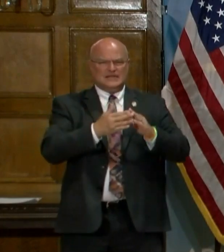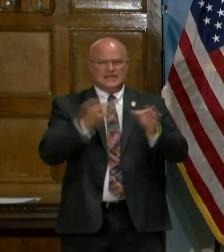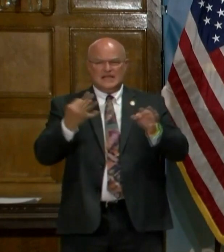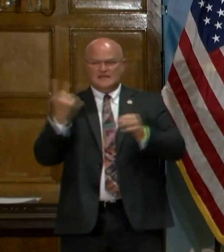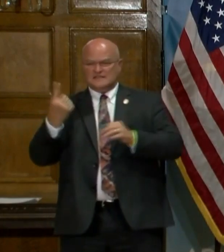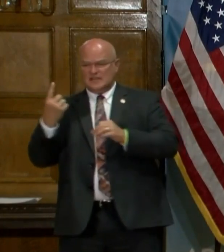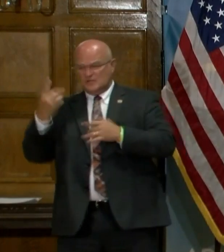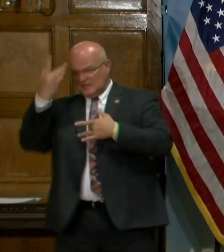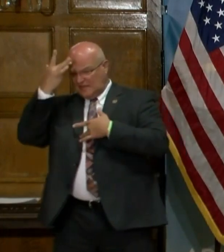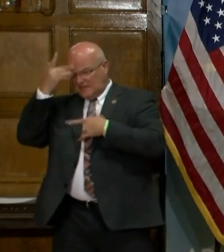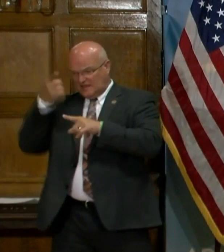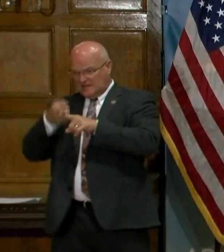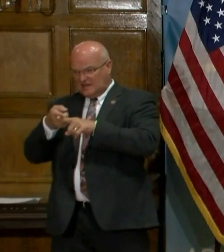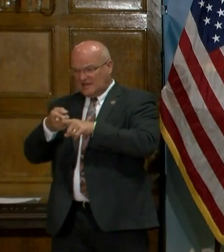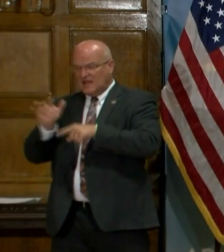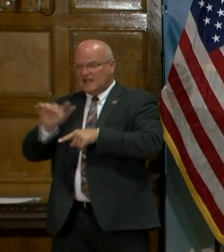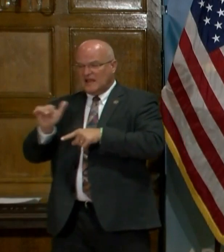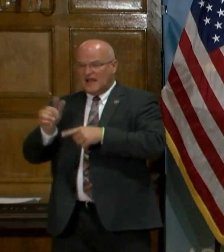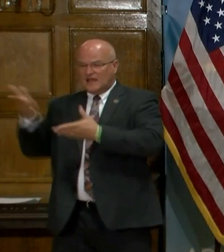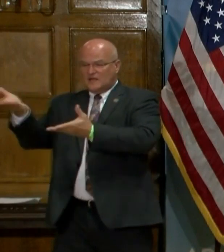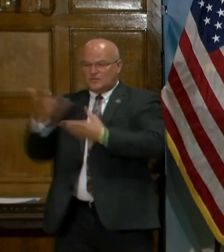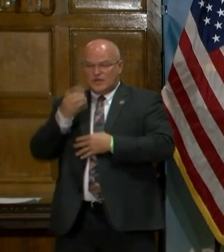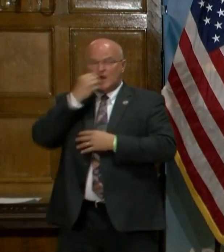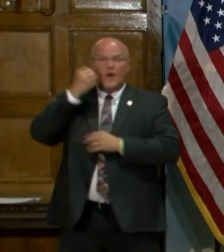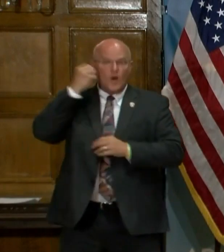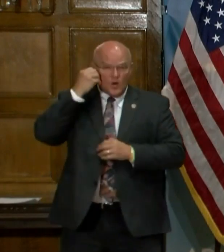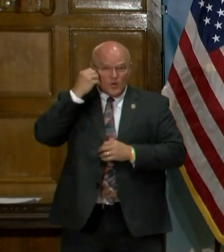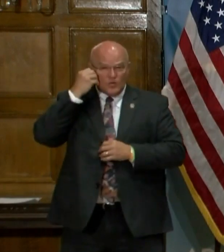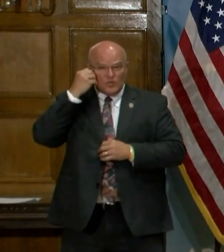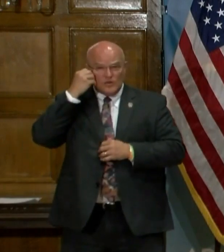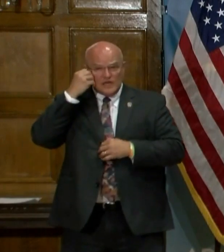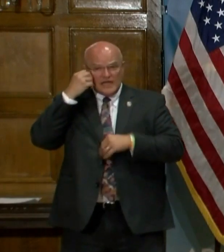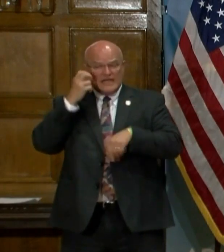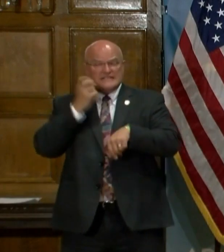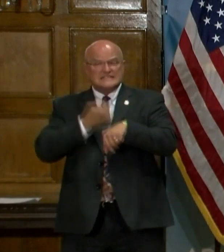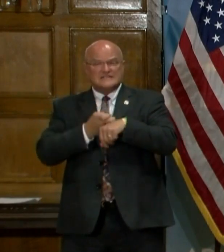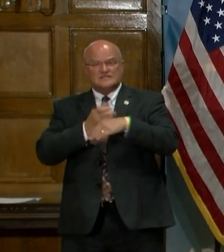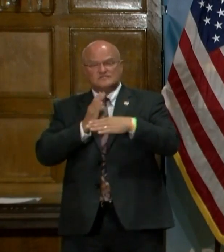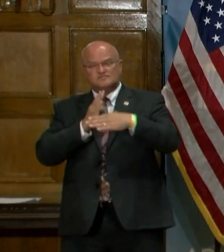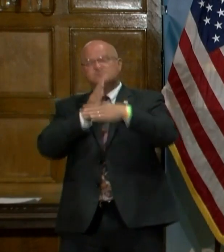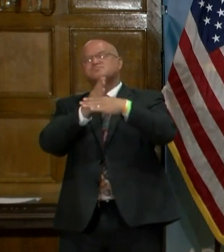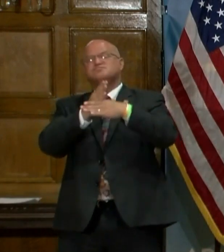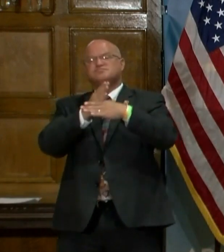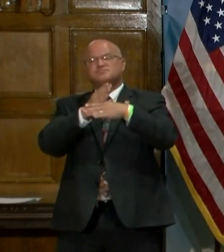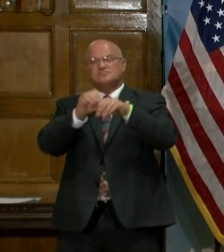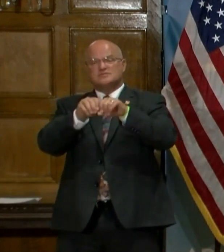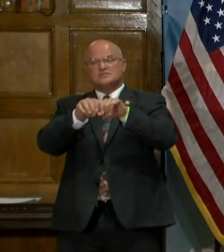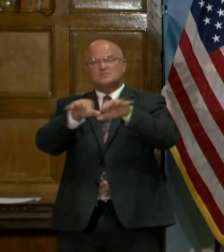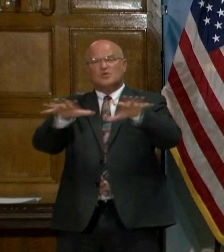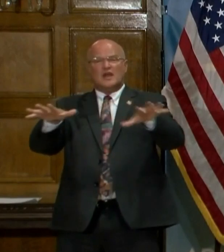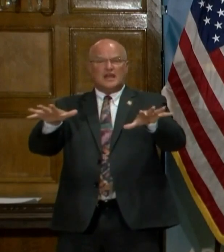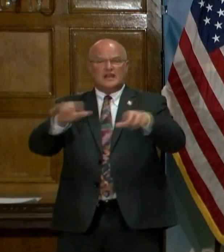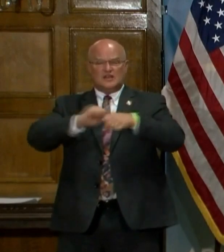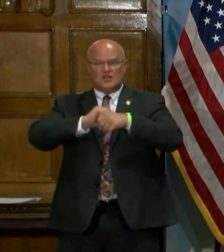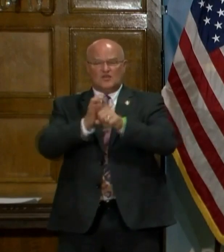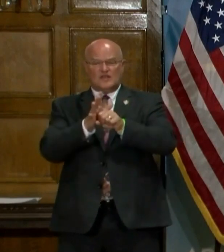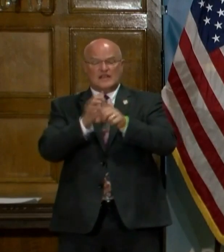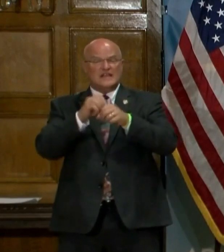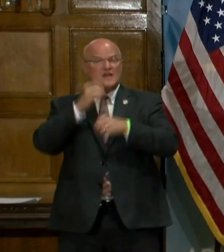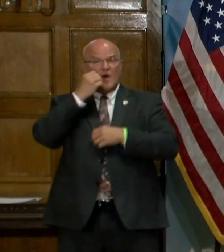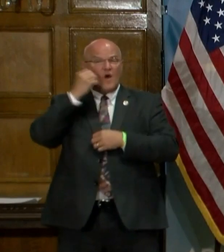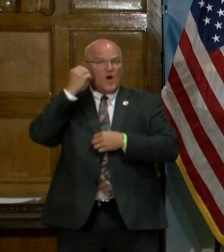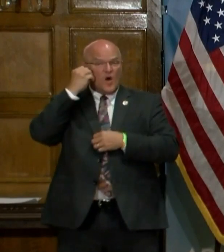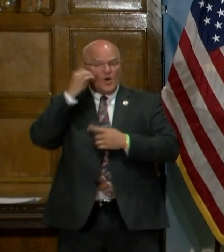is infected, they're very likely to bring it home with them. It's difficult to prevent the spread of COVID-19 in a